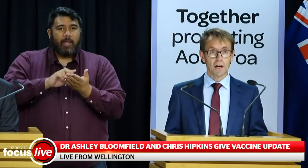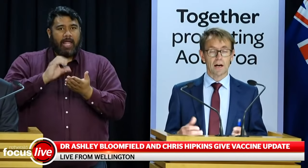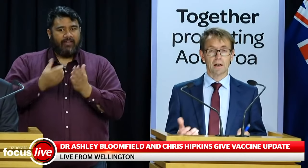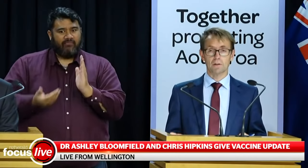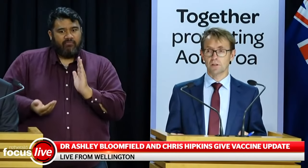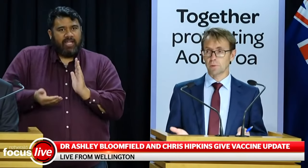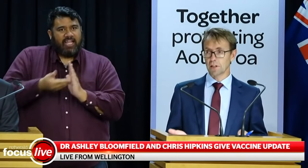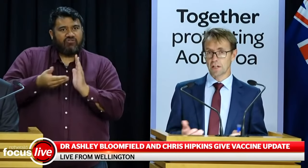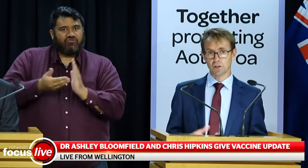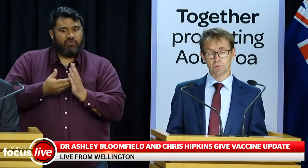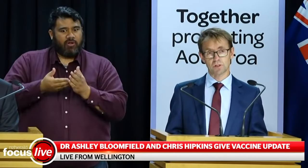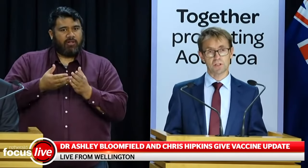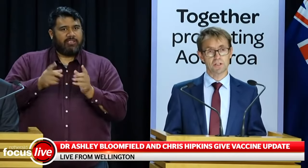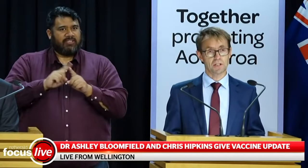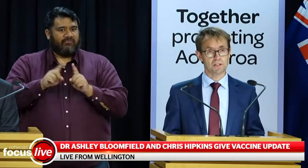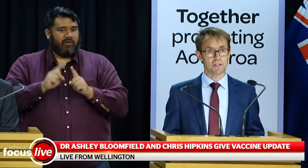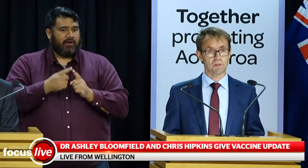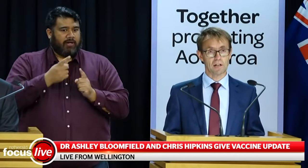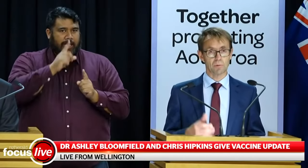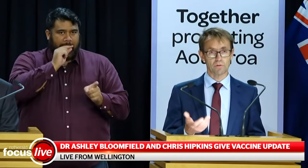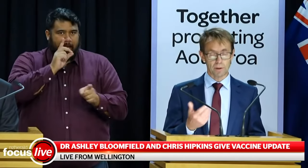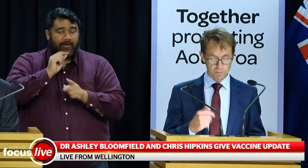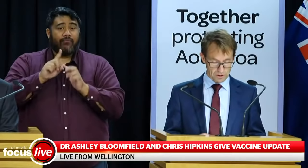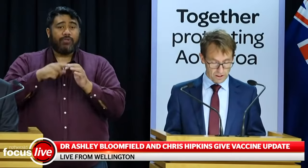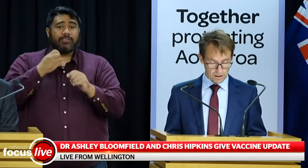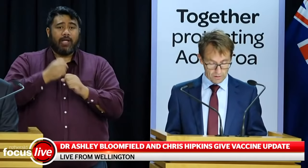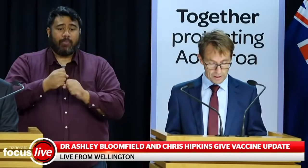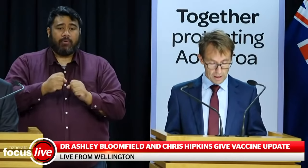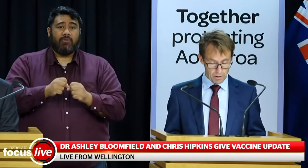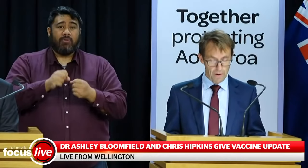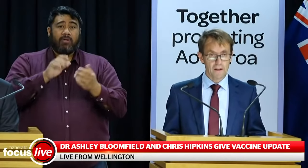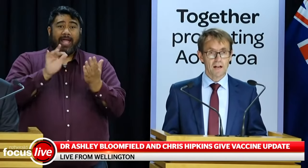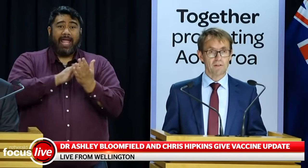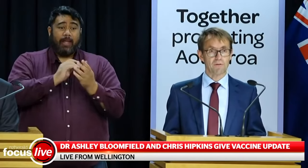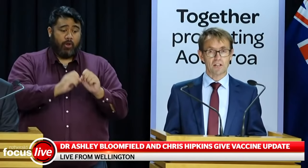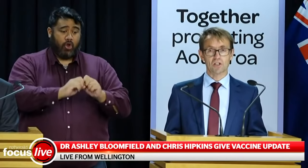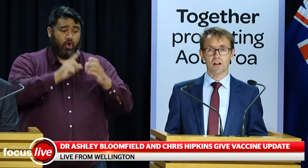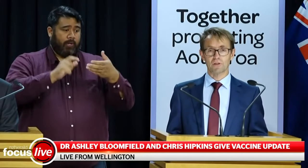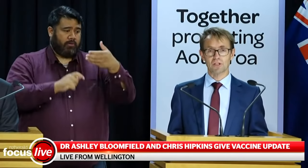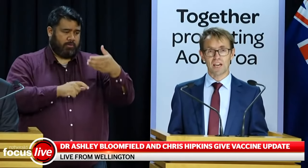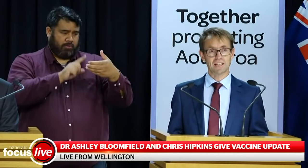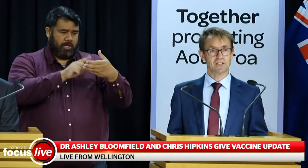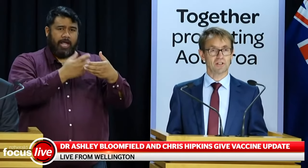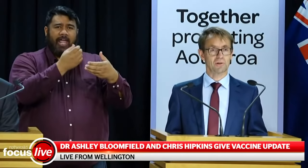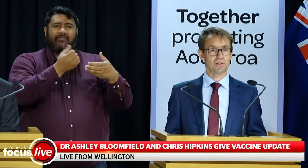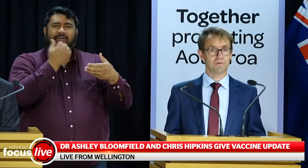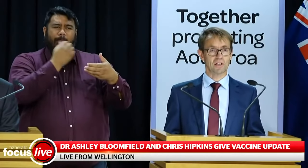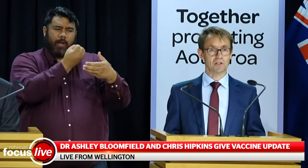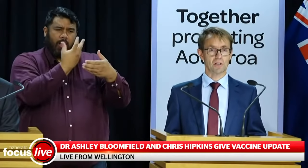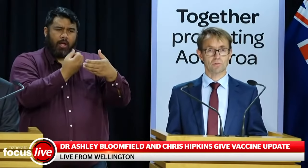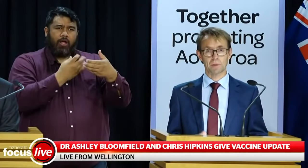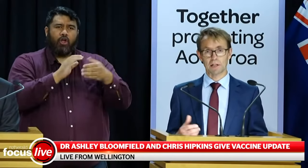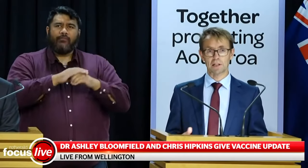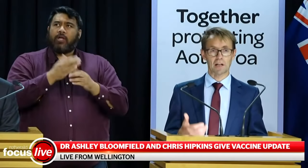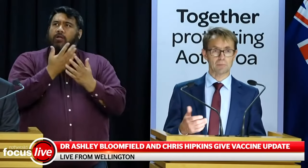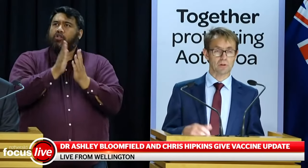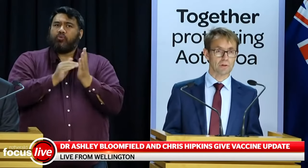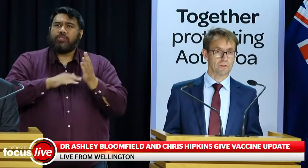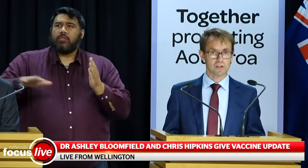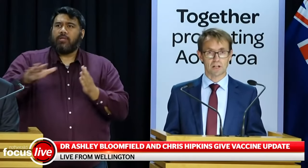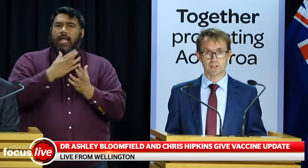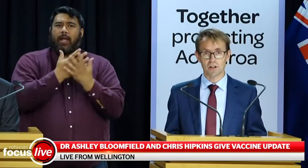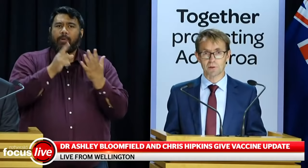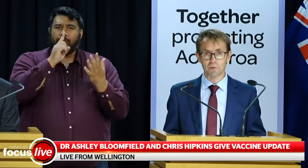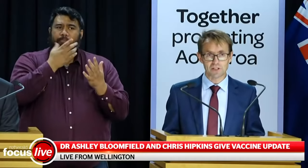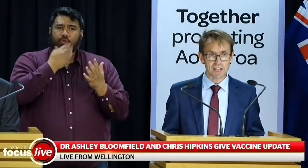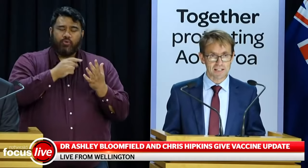including some of the national statistics available for people to see on the app, a flashlight for scanning, so the flashlight automatically comes on